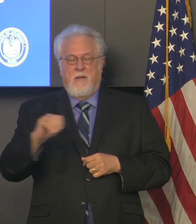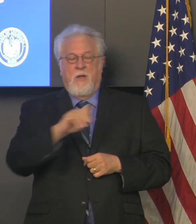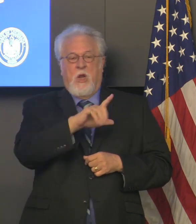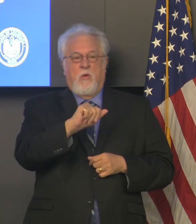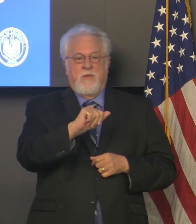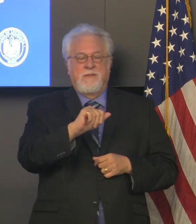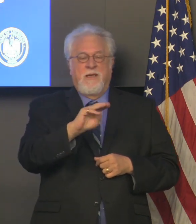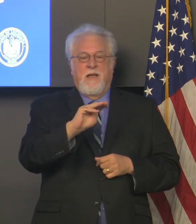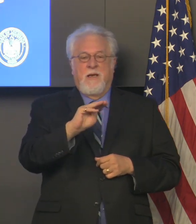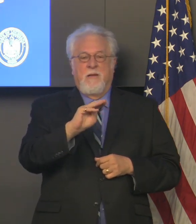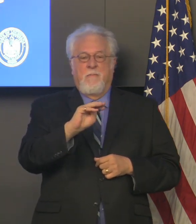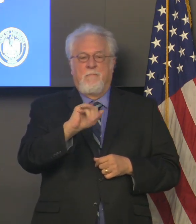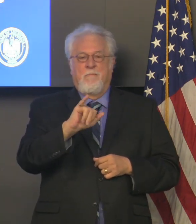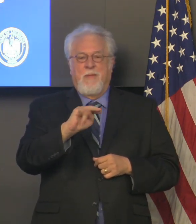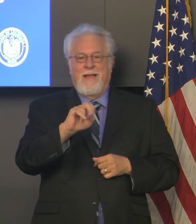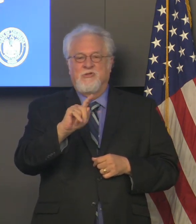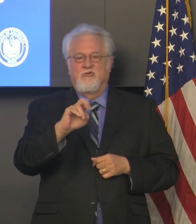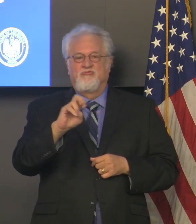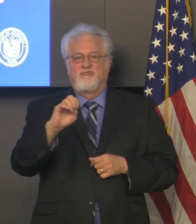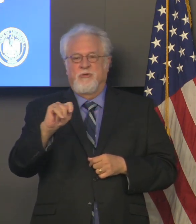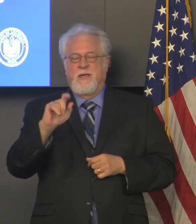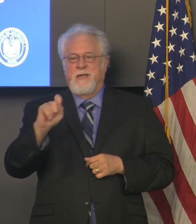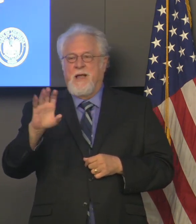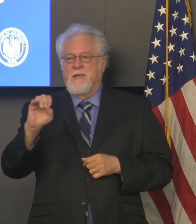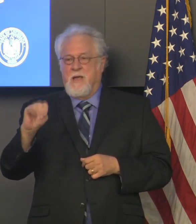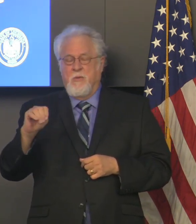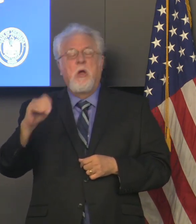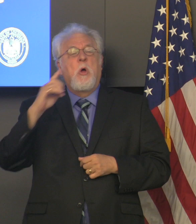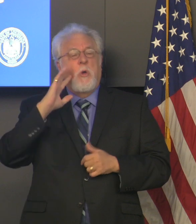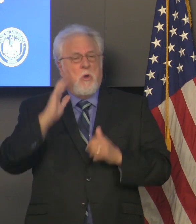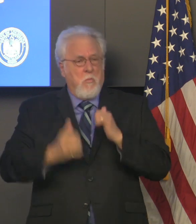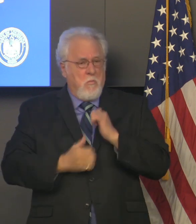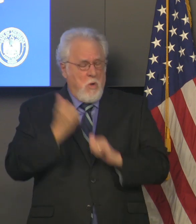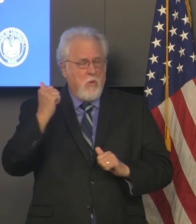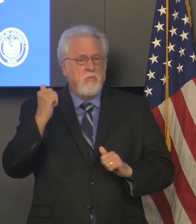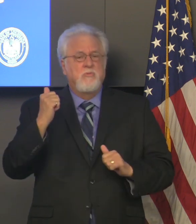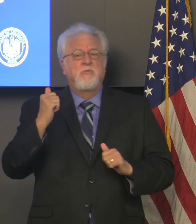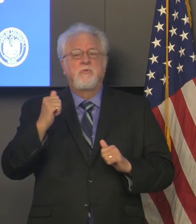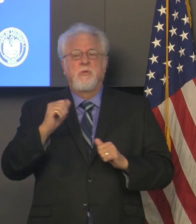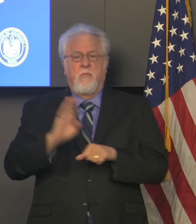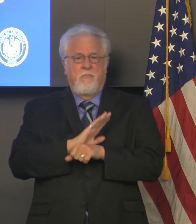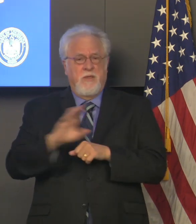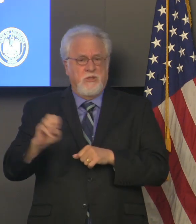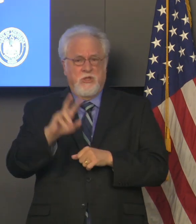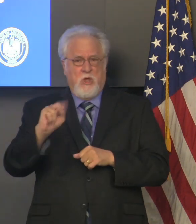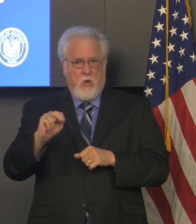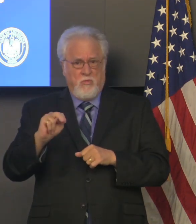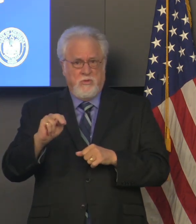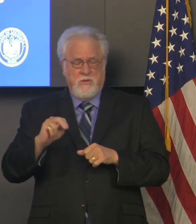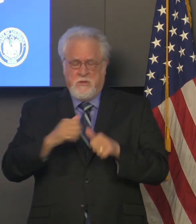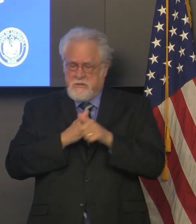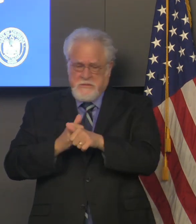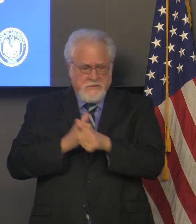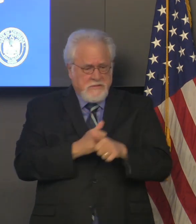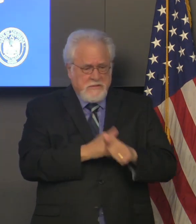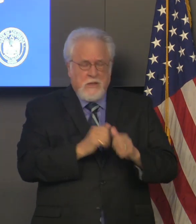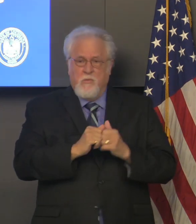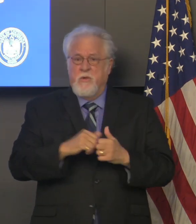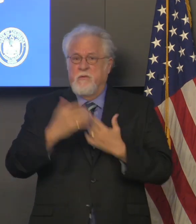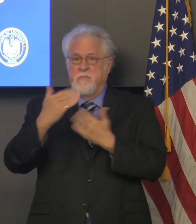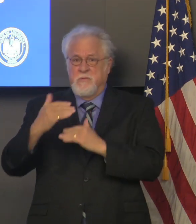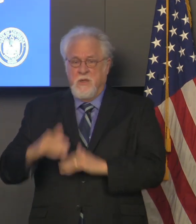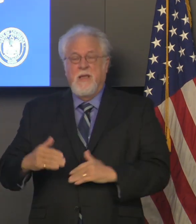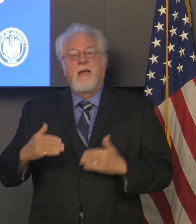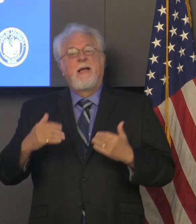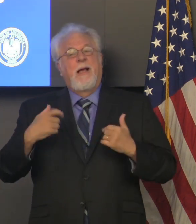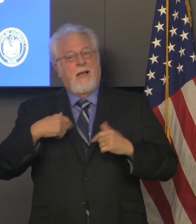LouisianaMainStreet.com. While we know that the vast majority of business owners are working hard to comply with all the current restrictions, we have